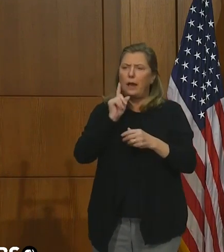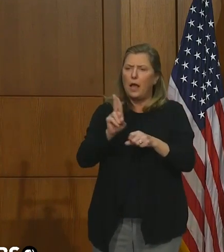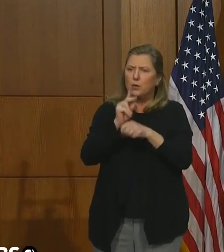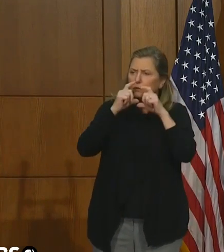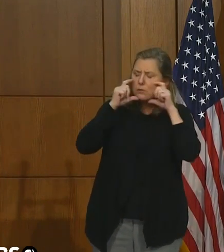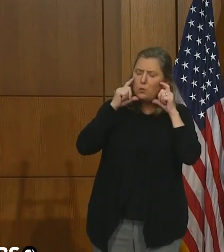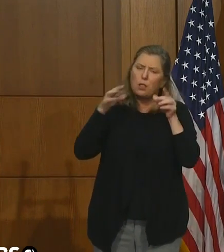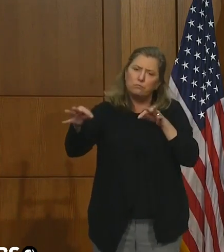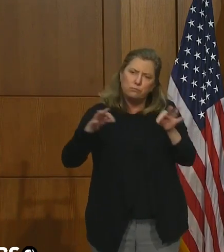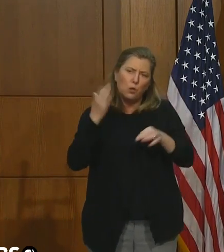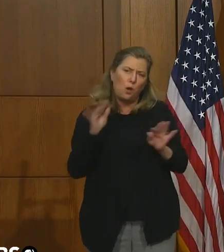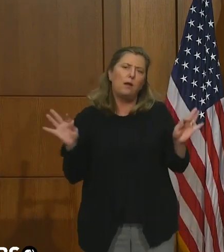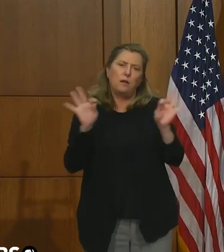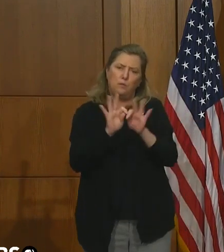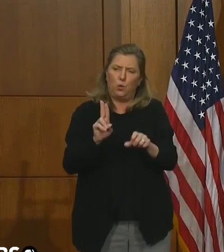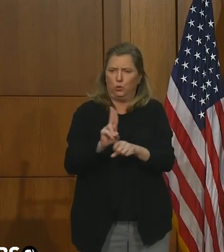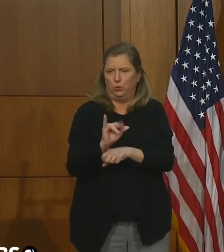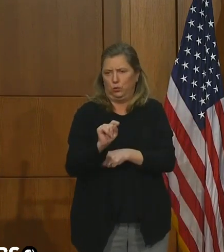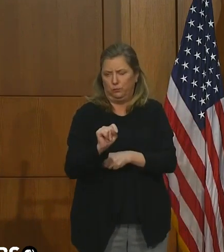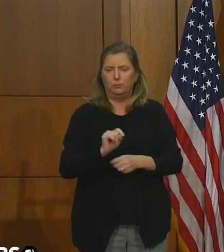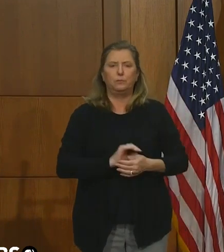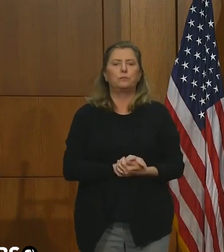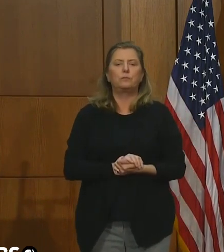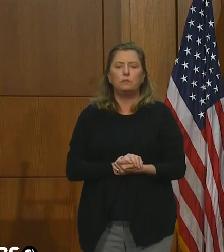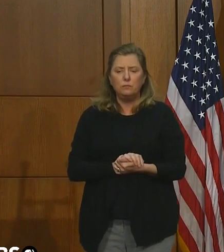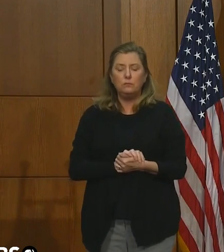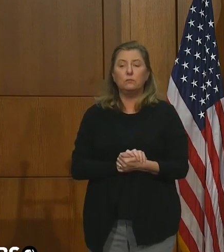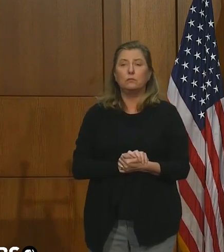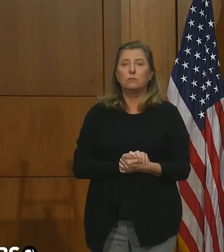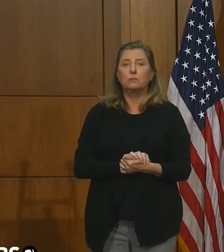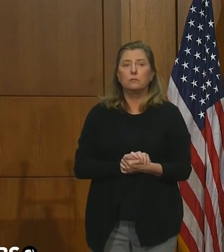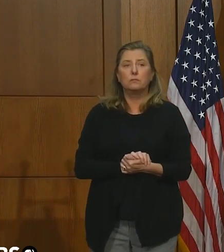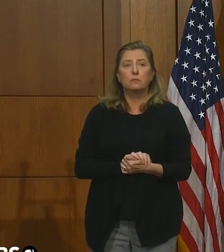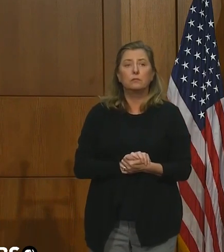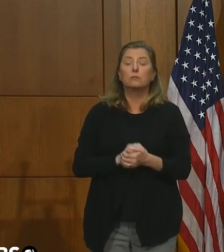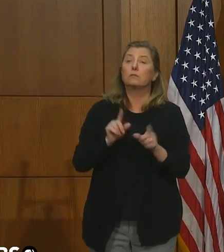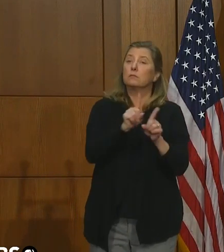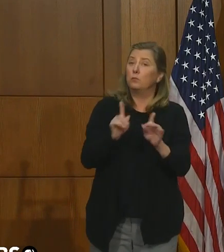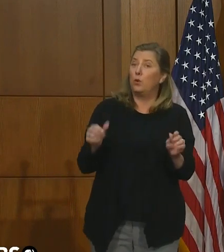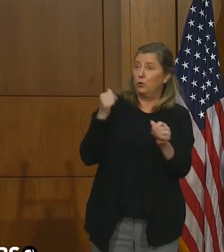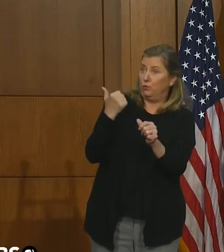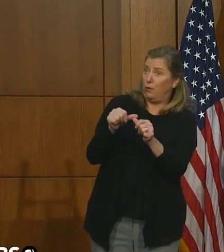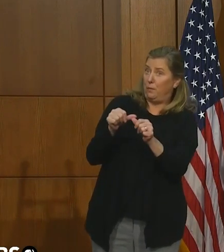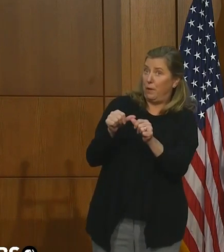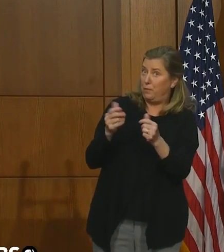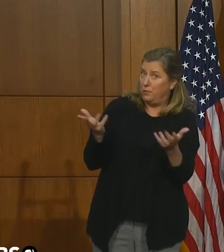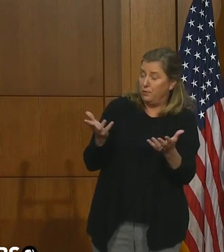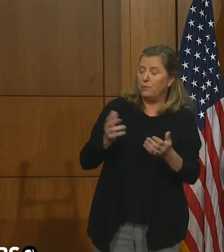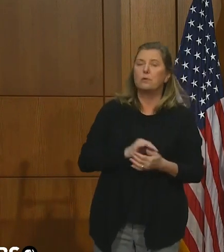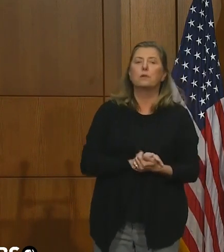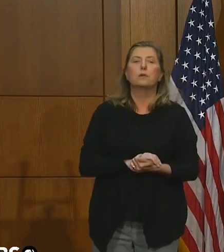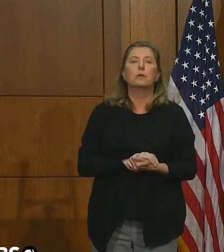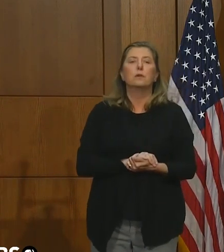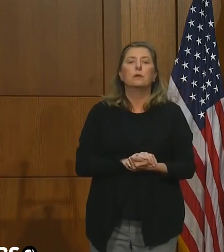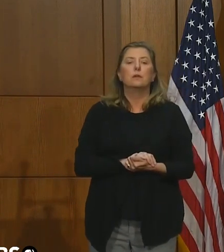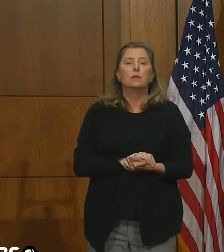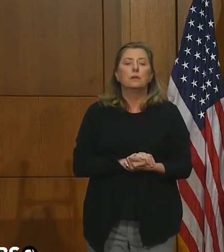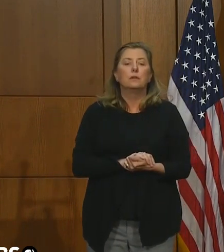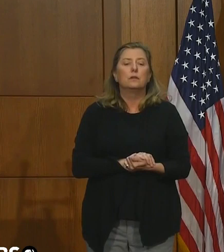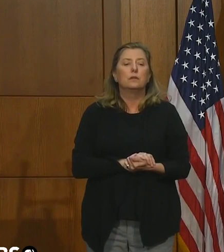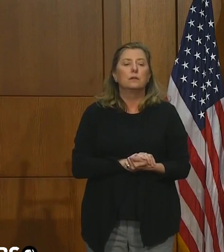a face covering while inside the business. What is important to remember in all of this is that it should not